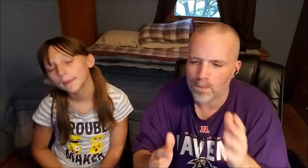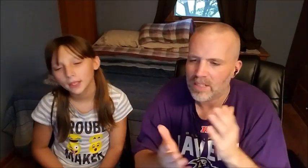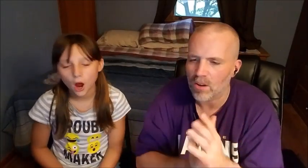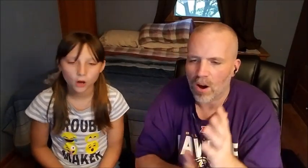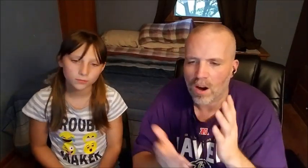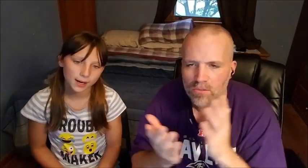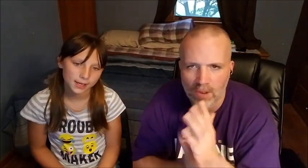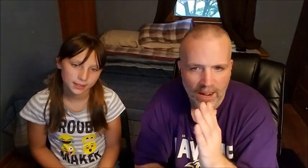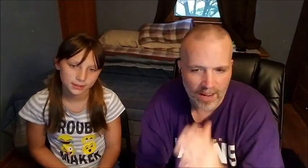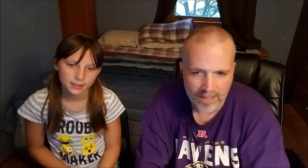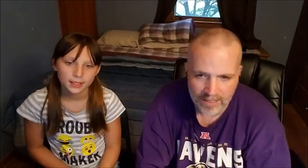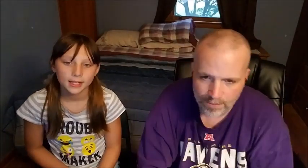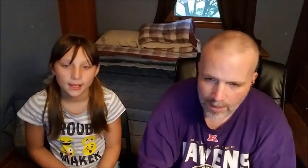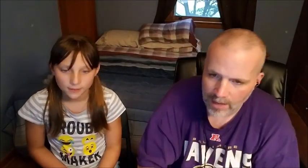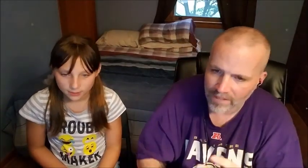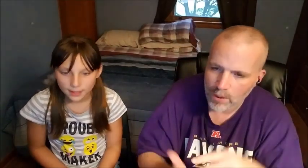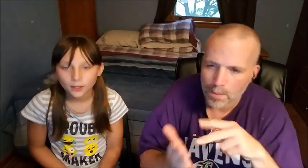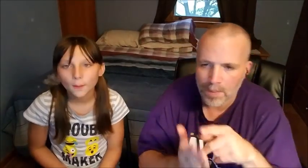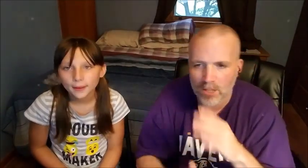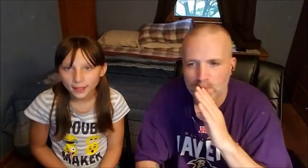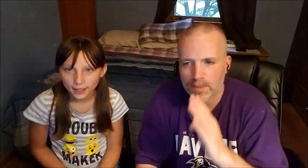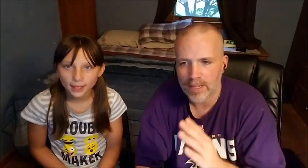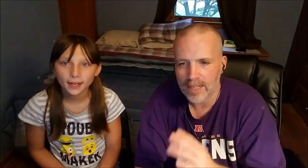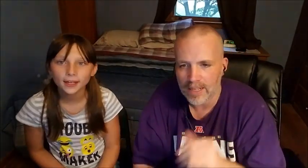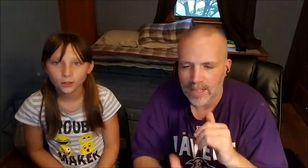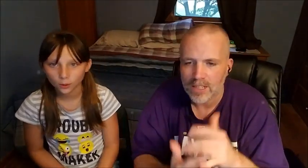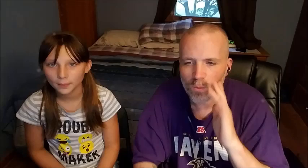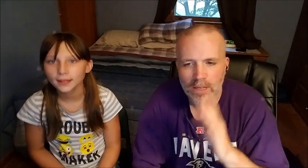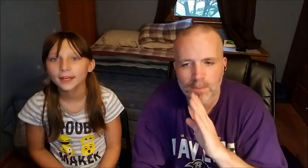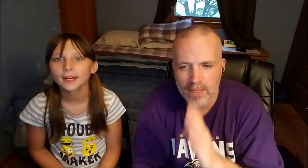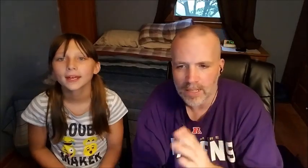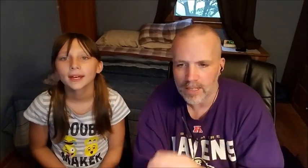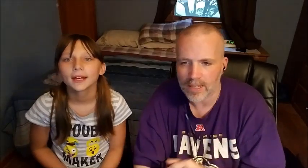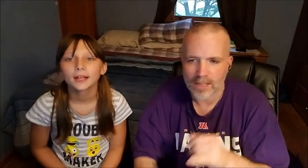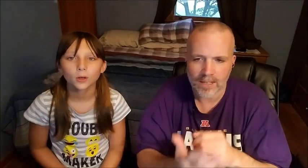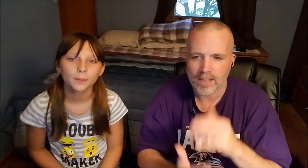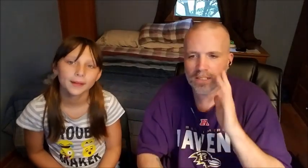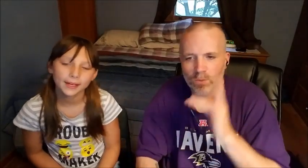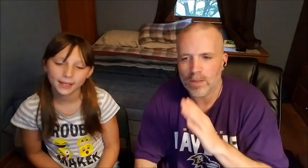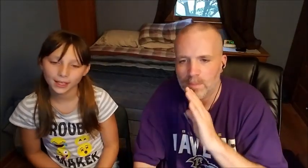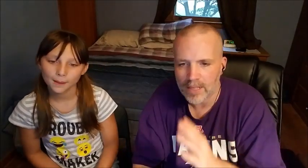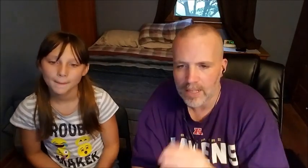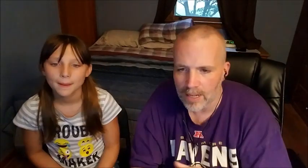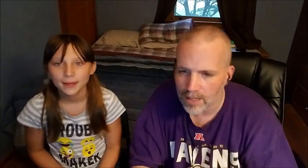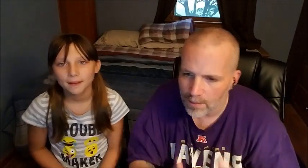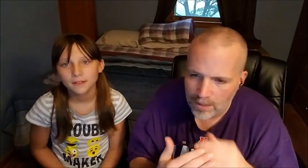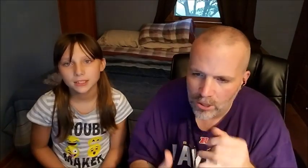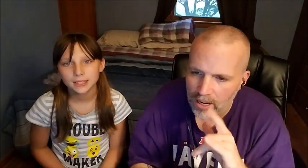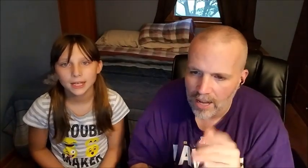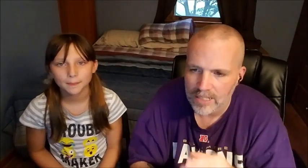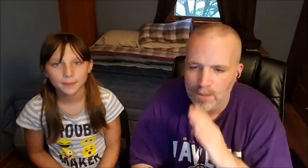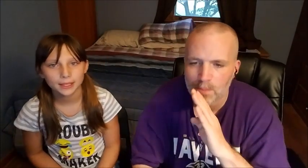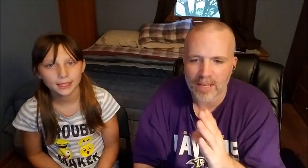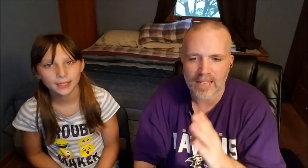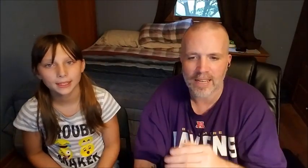be alright If it's meant to be, it'll be, it'll be, baby just let it be